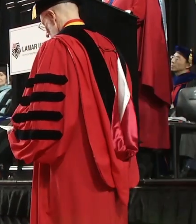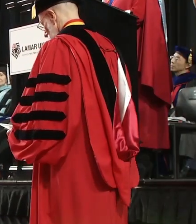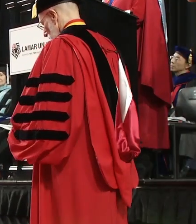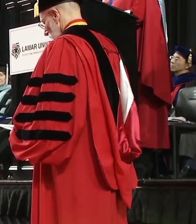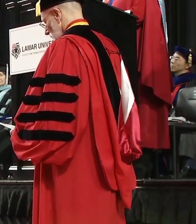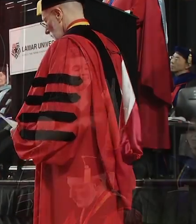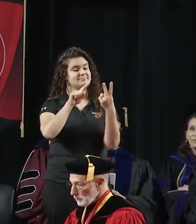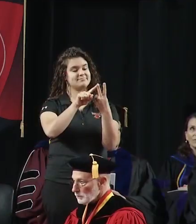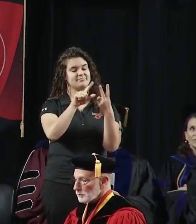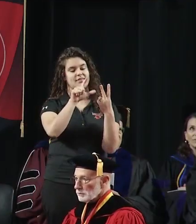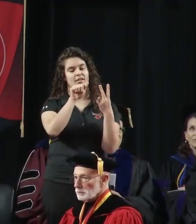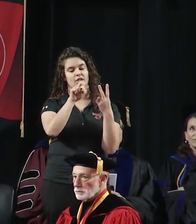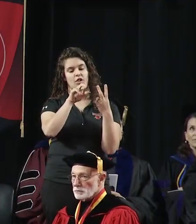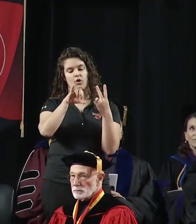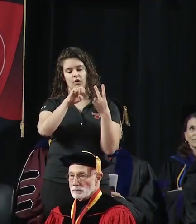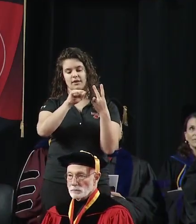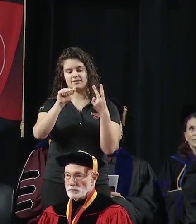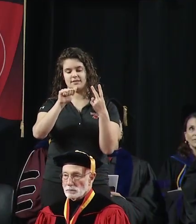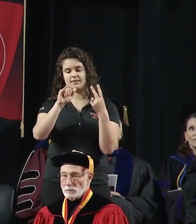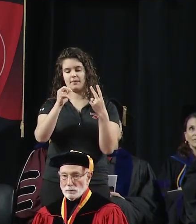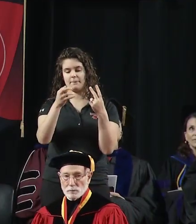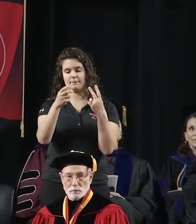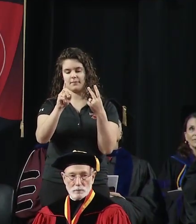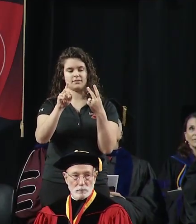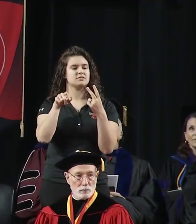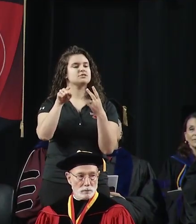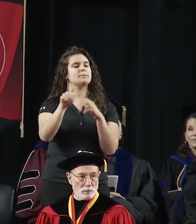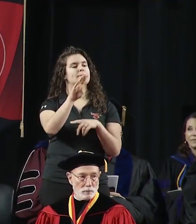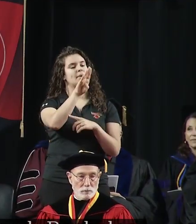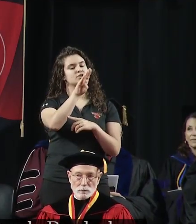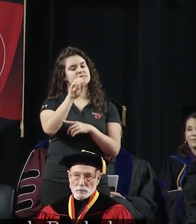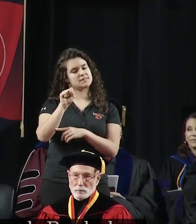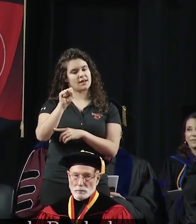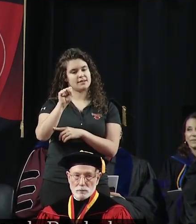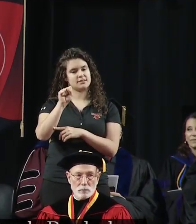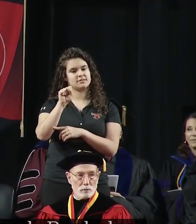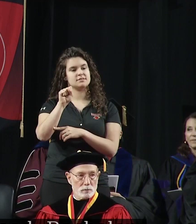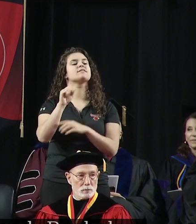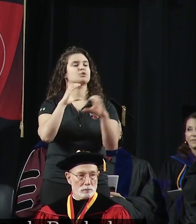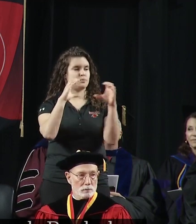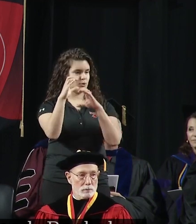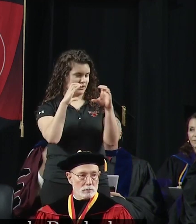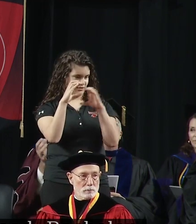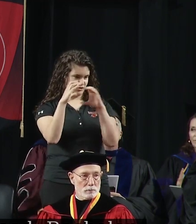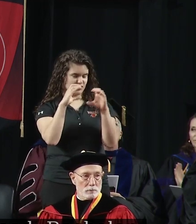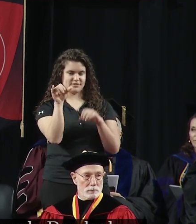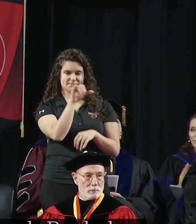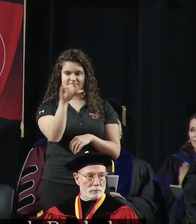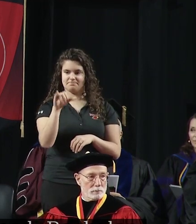And Ms. Larissa Youngblood, Bachelor of Science, also in Communication.